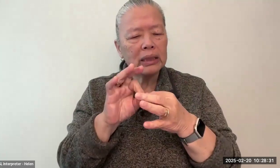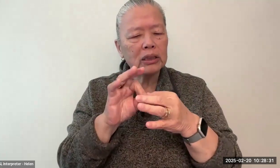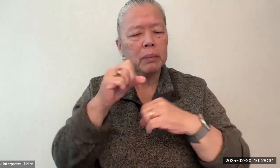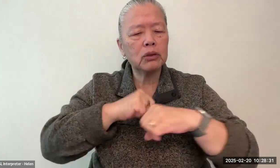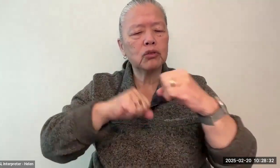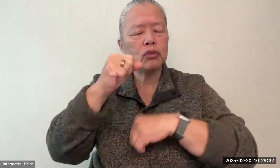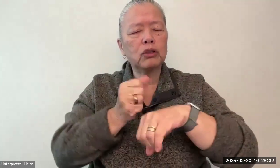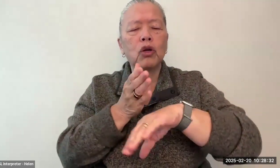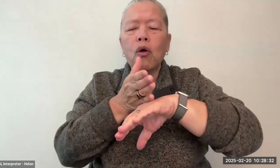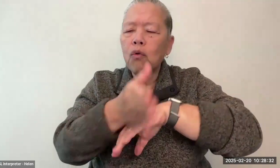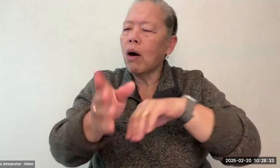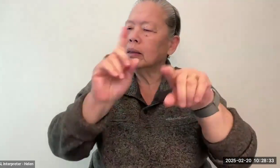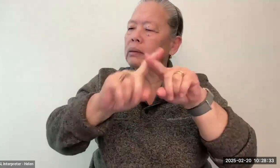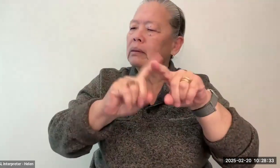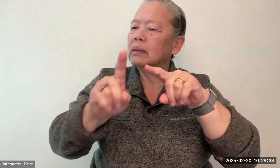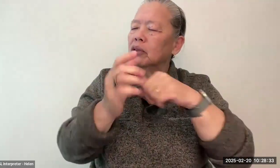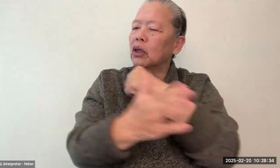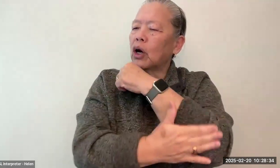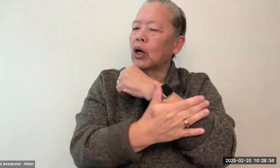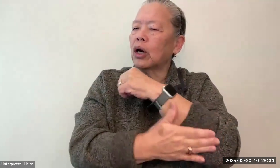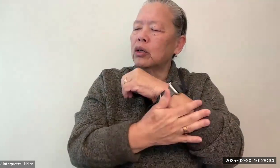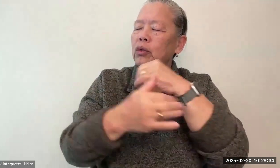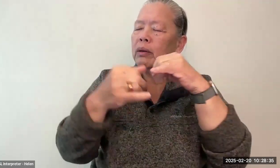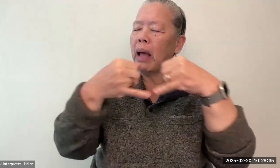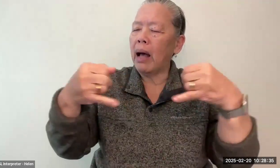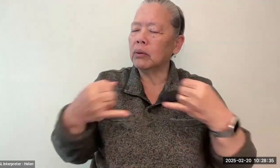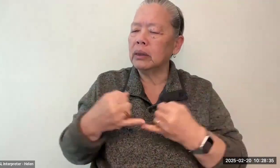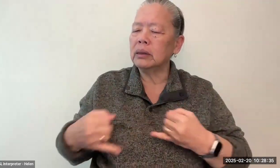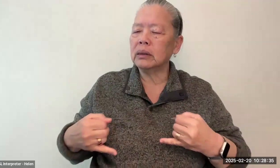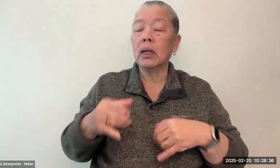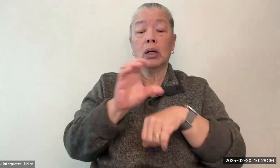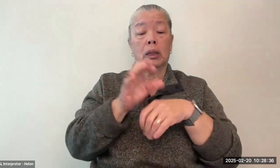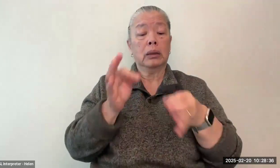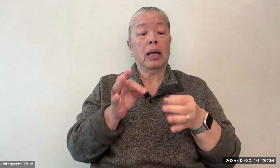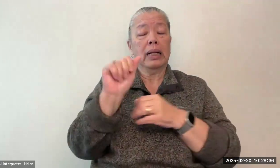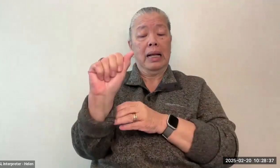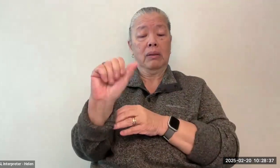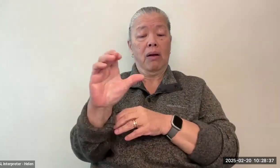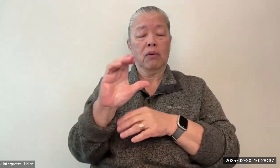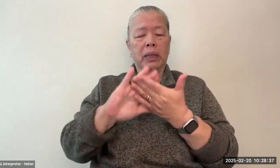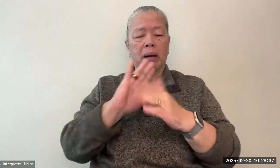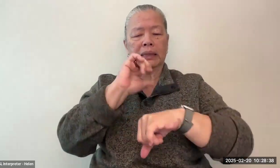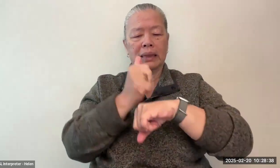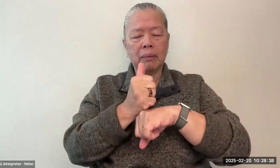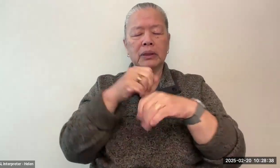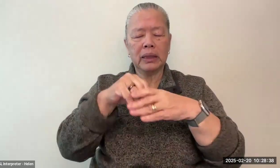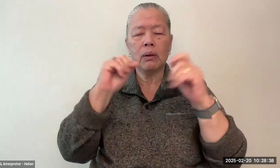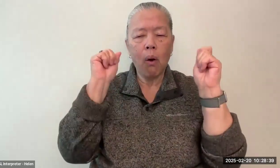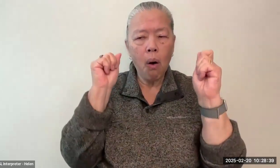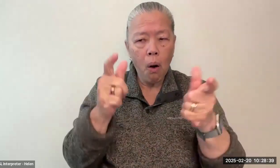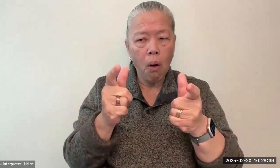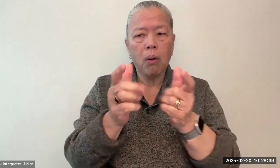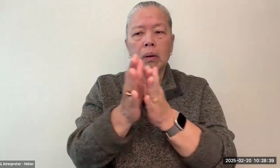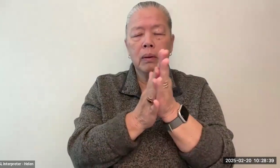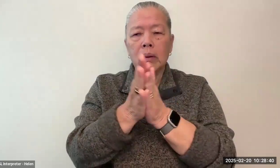across international boundaries. The Church decided that annual conferences would be established everywhere Methodist mission went,